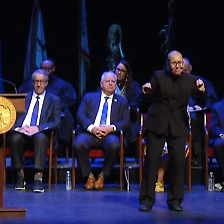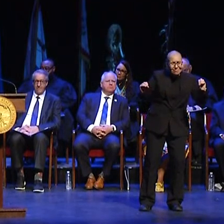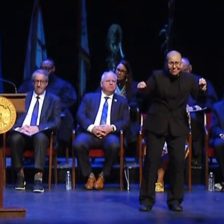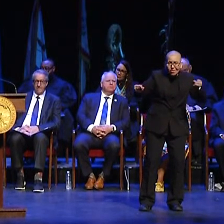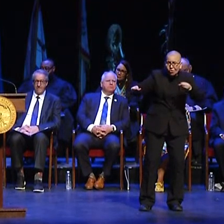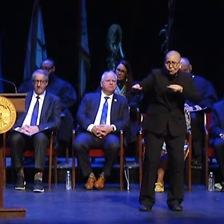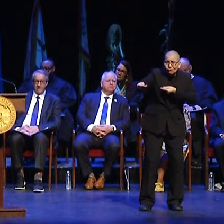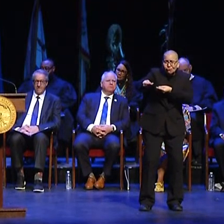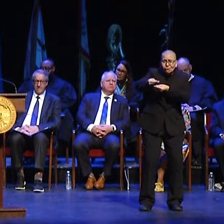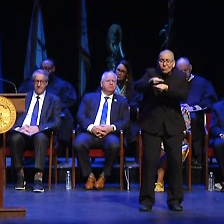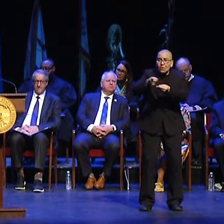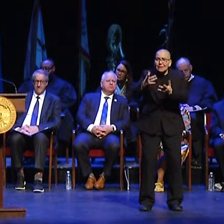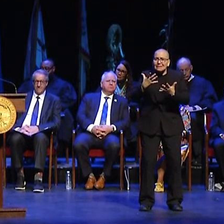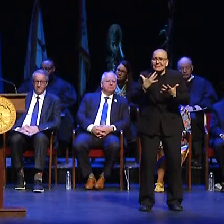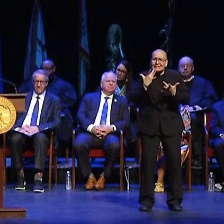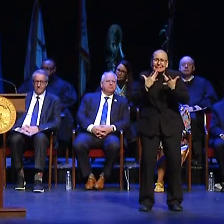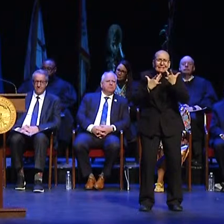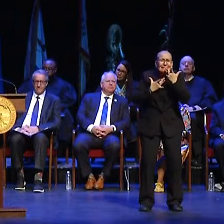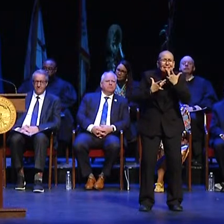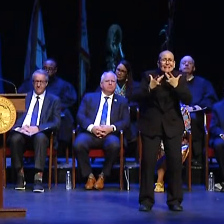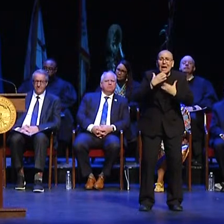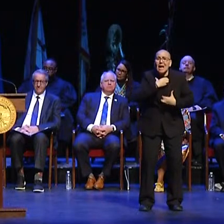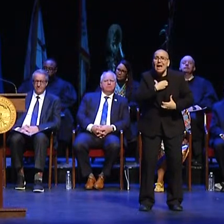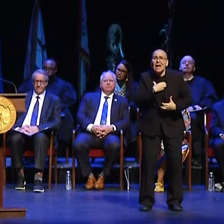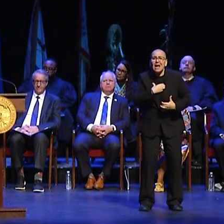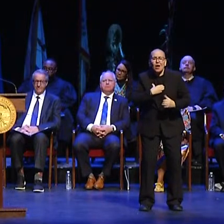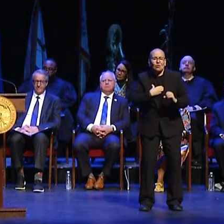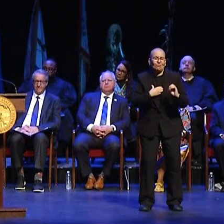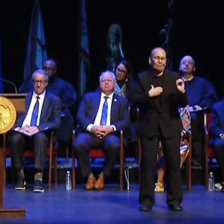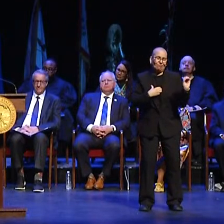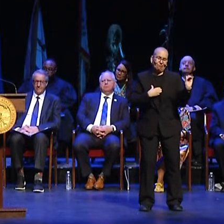A brotherhood and a